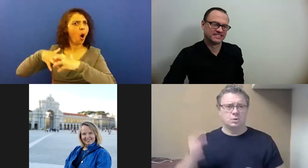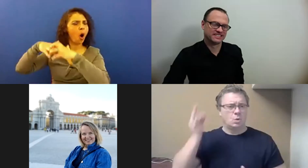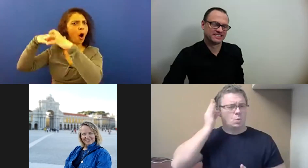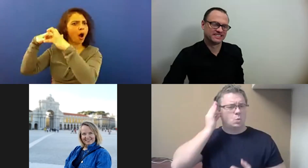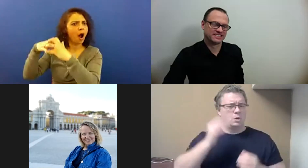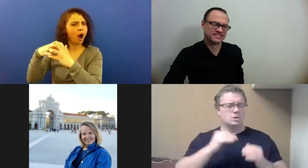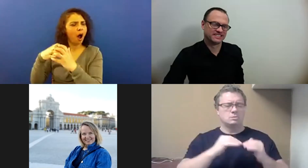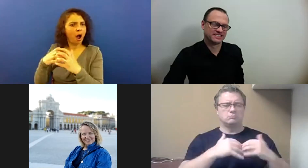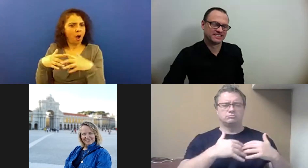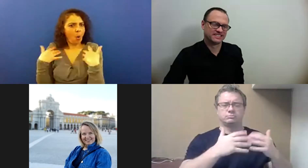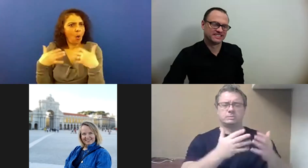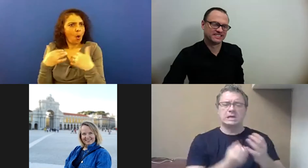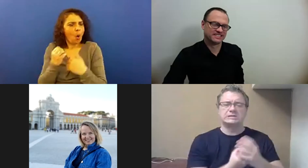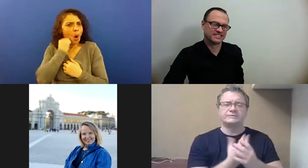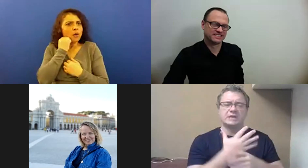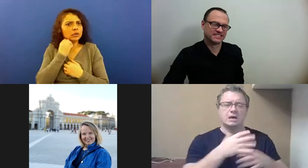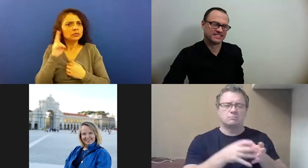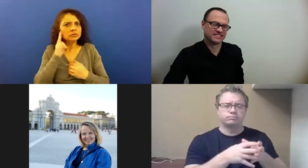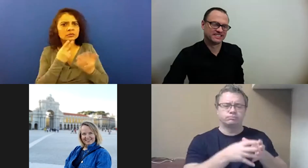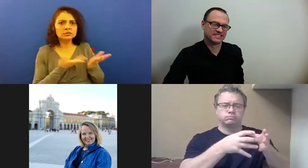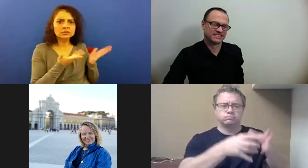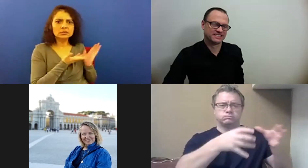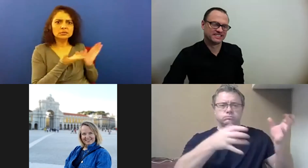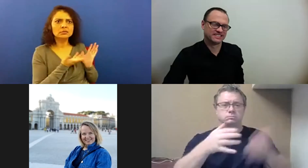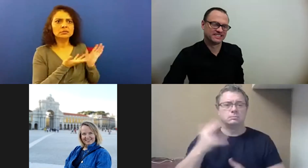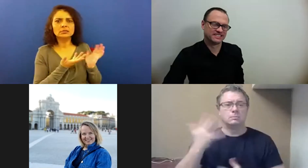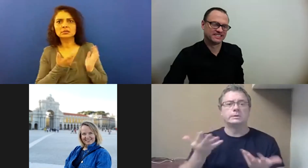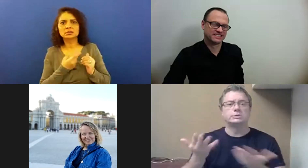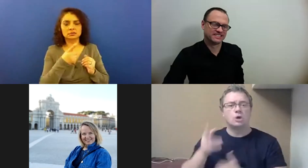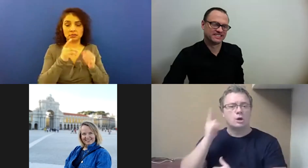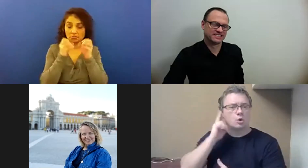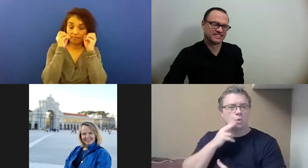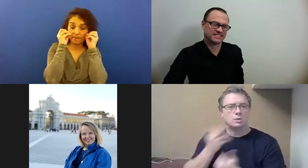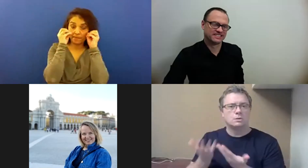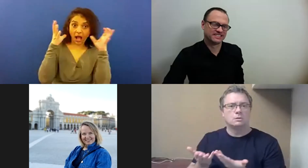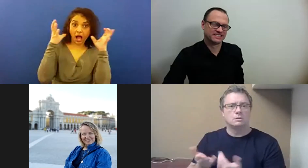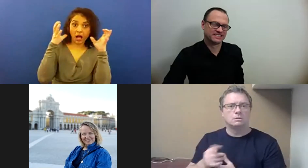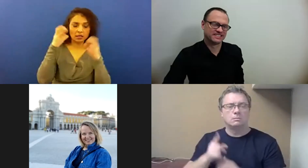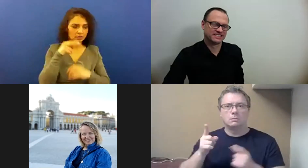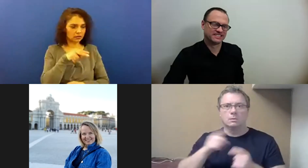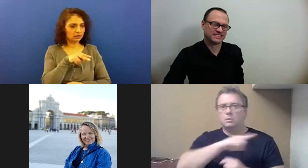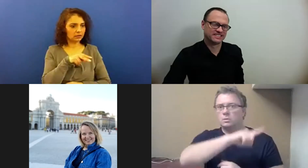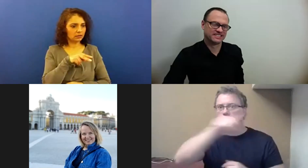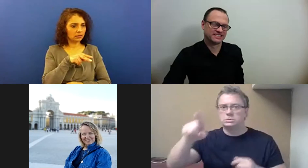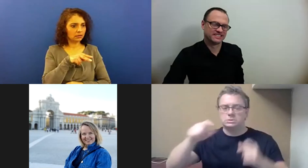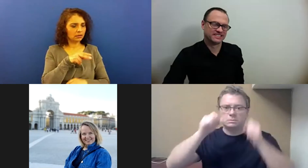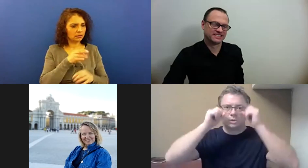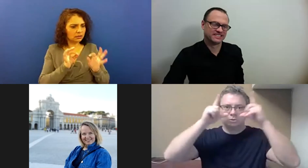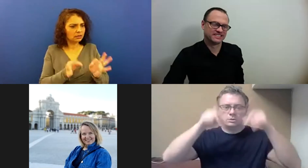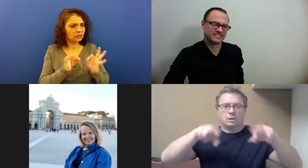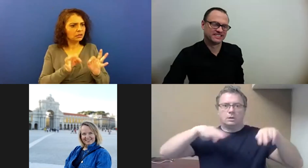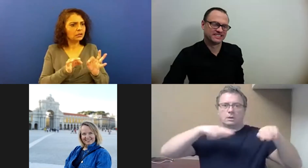Some of you discussed the needs and the improved educational situation for Roma children. But what about deaf